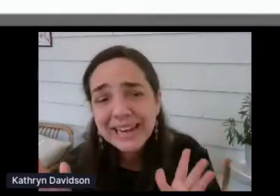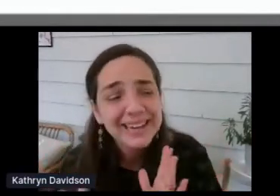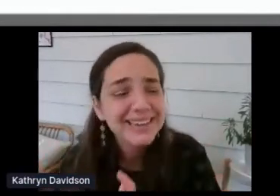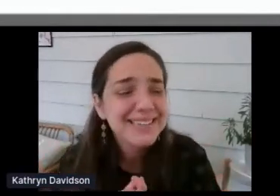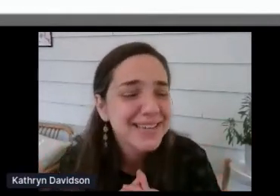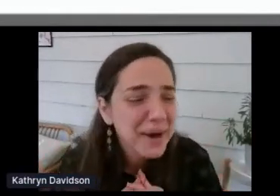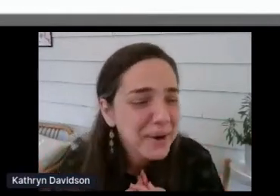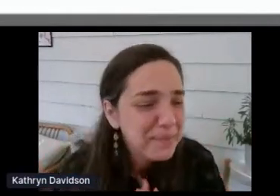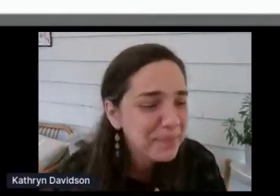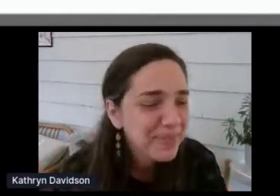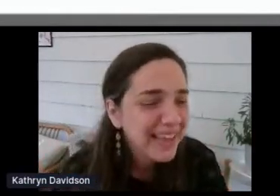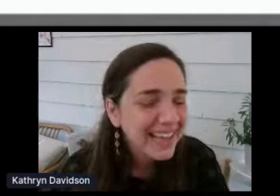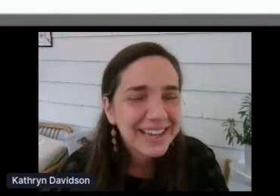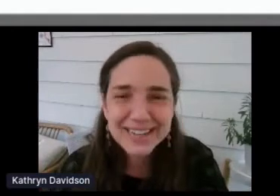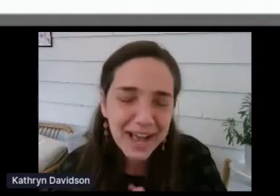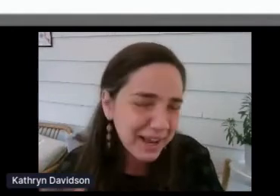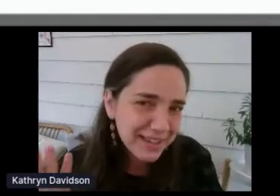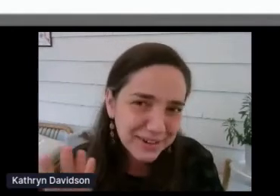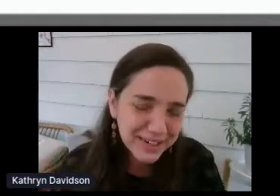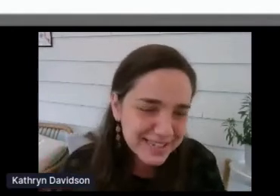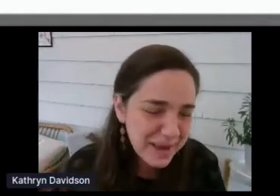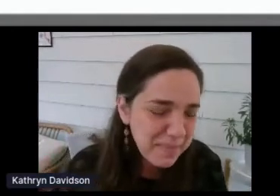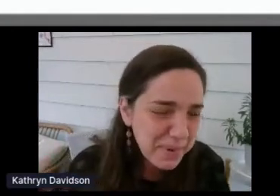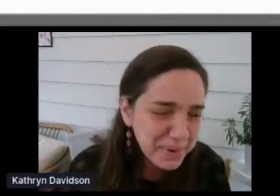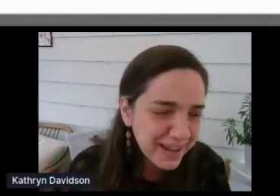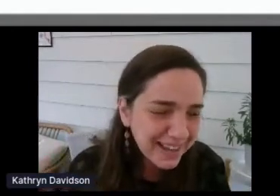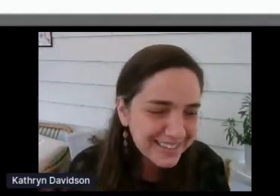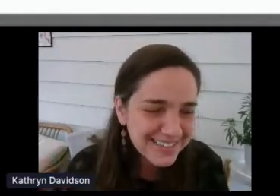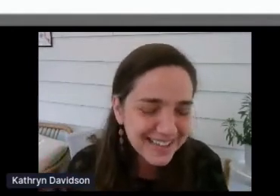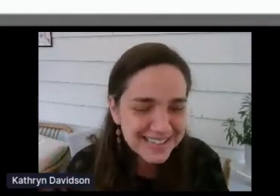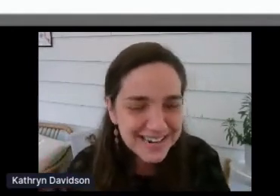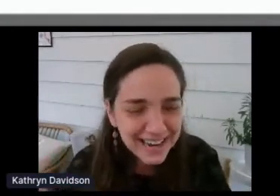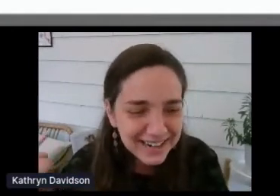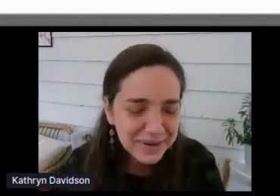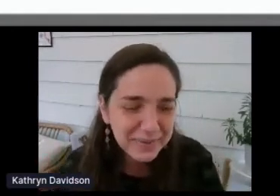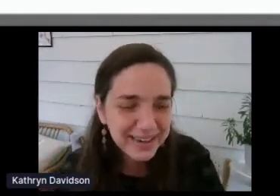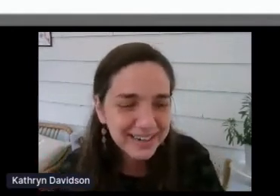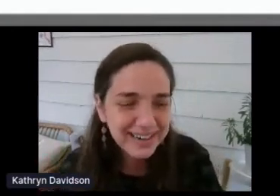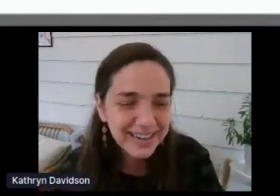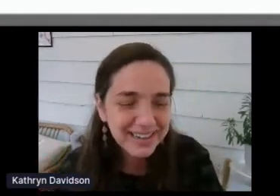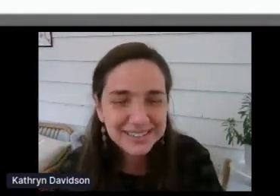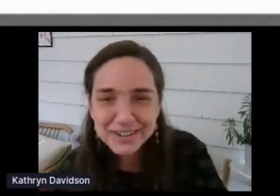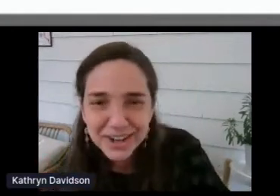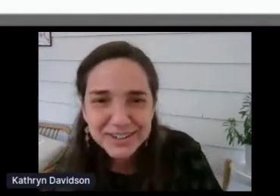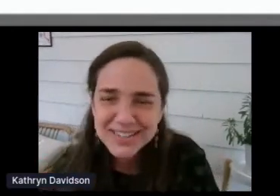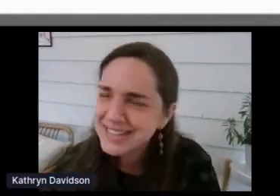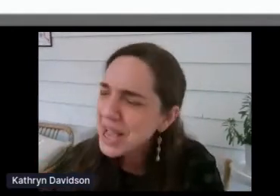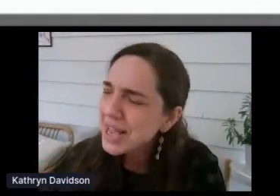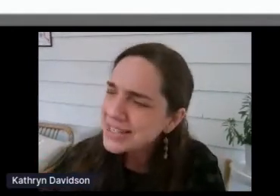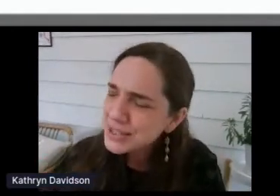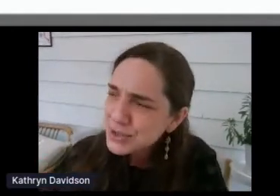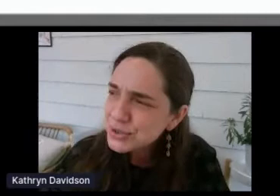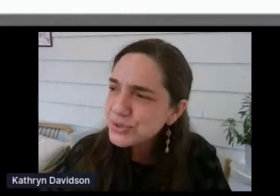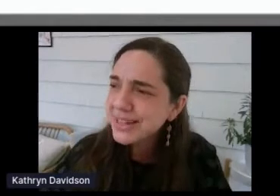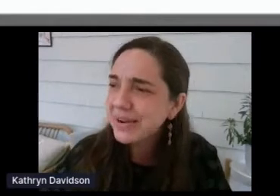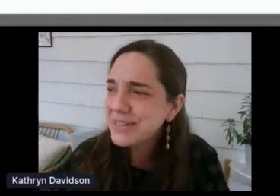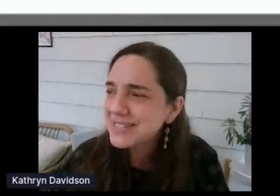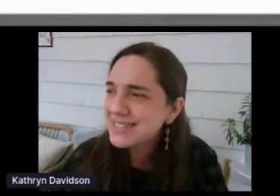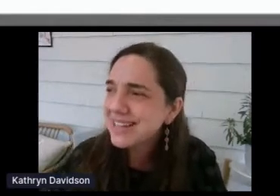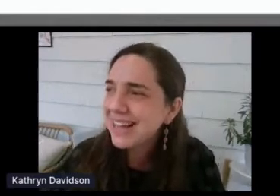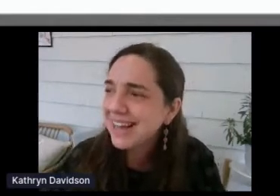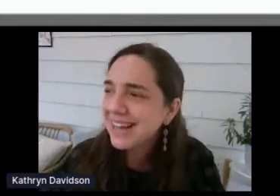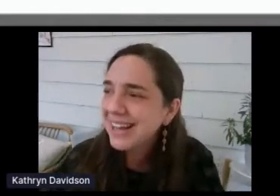multiple meanings. A good example, just last night, one of my young daughters says, "Is it true